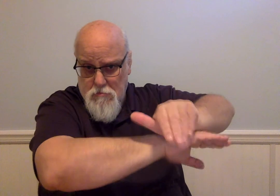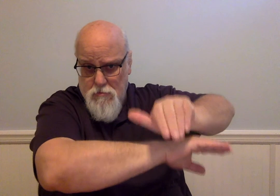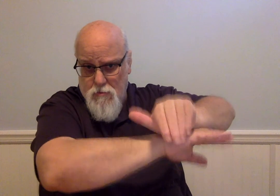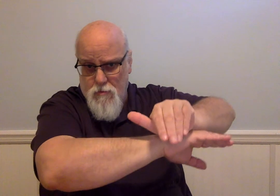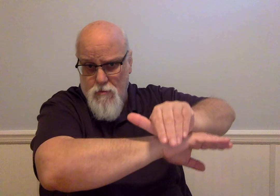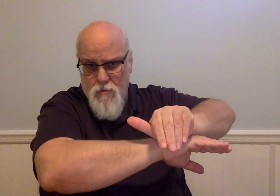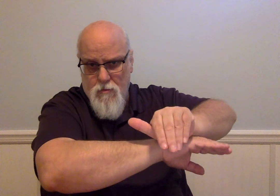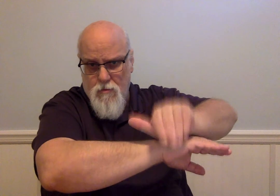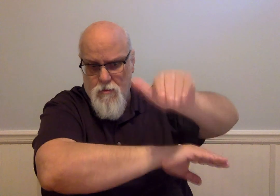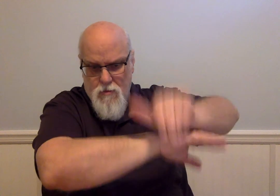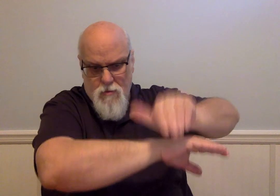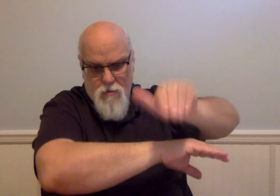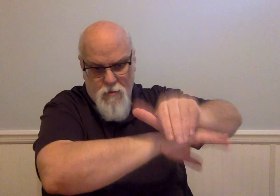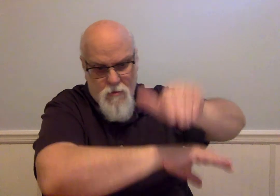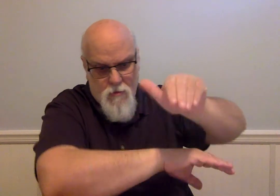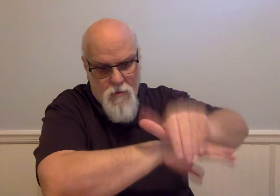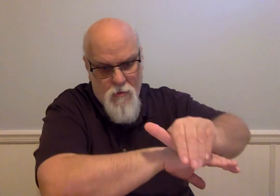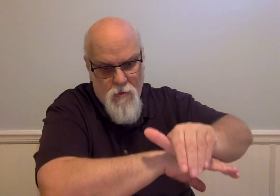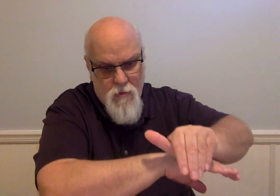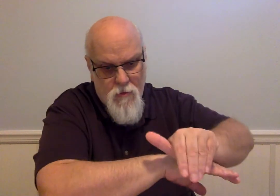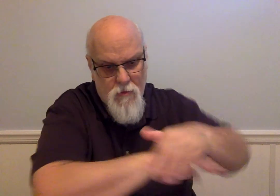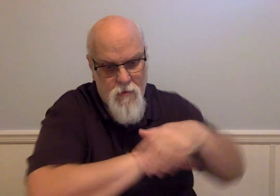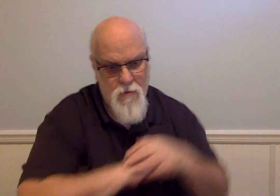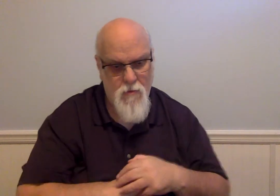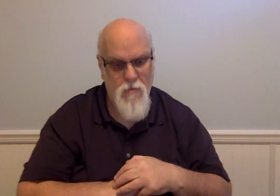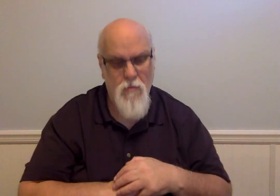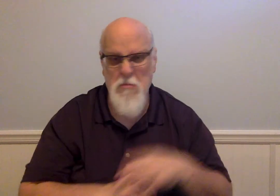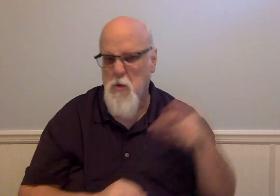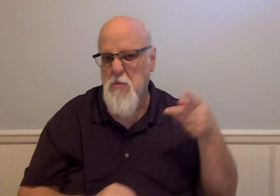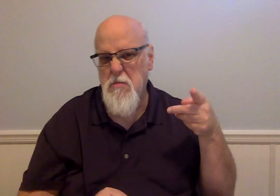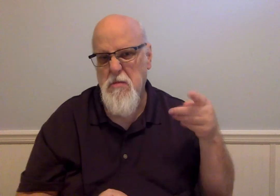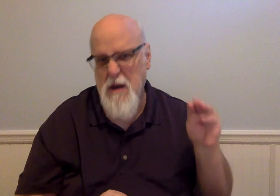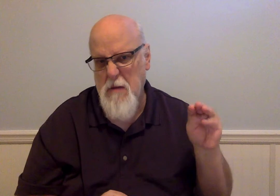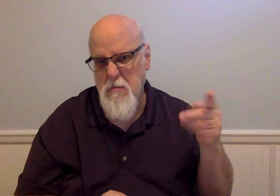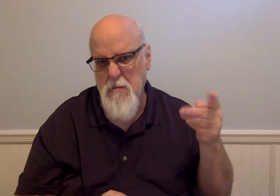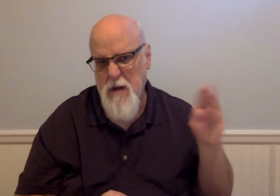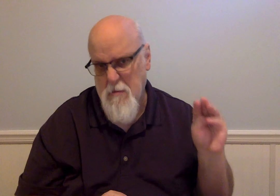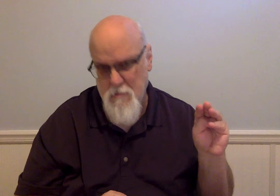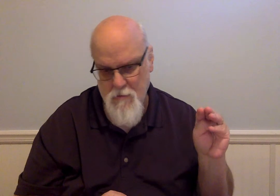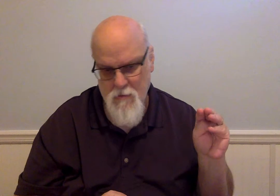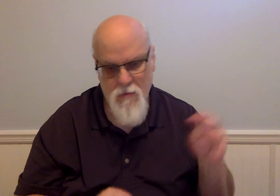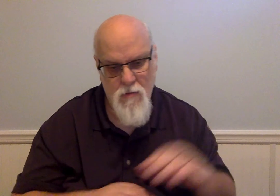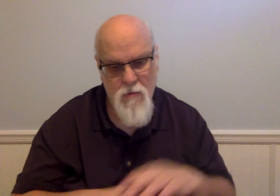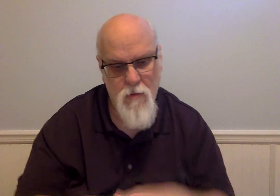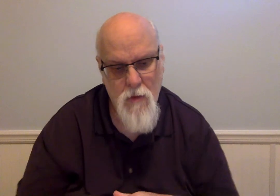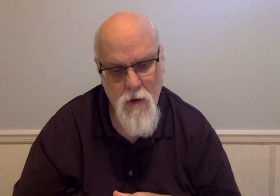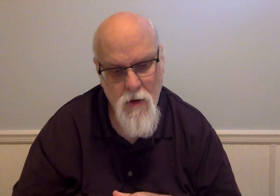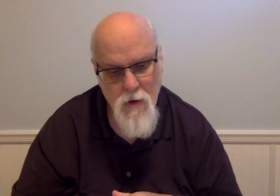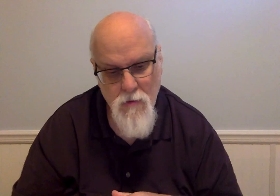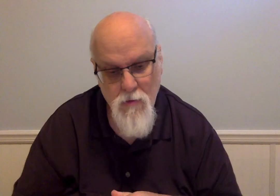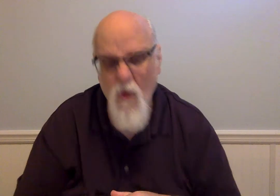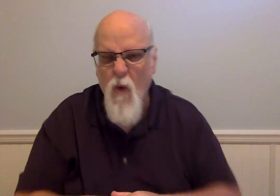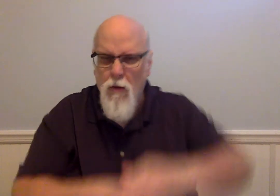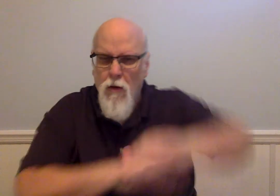Night or evening, the sun is going down. PM, you can just finger spell